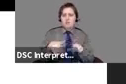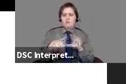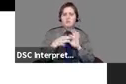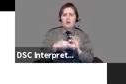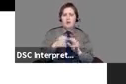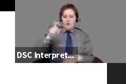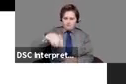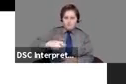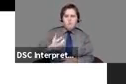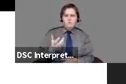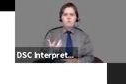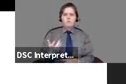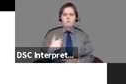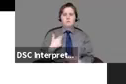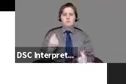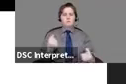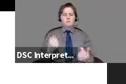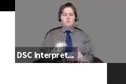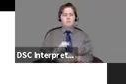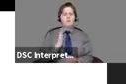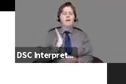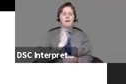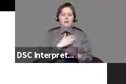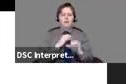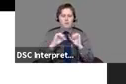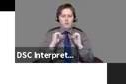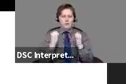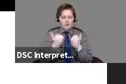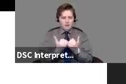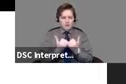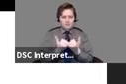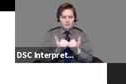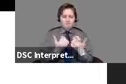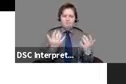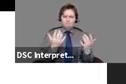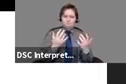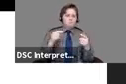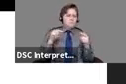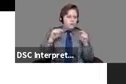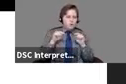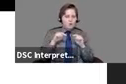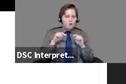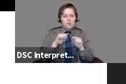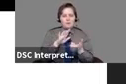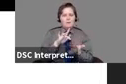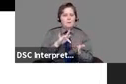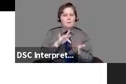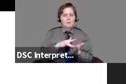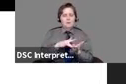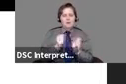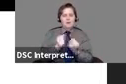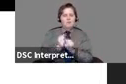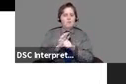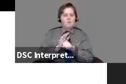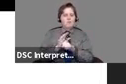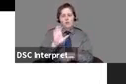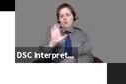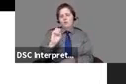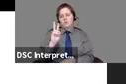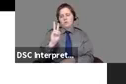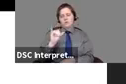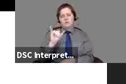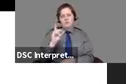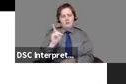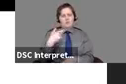relationship. So our agency, even during and in the midst of COVID, really have